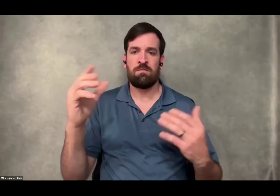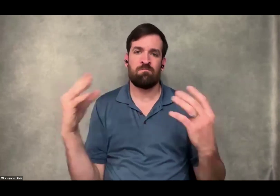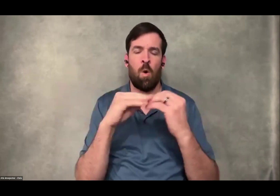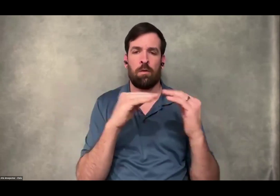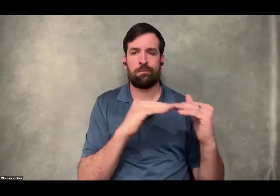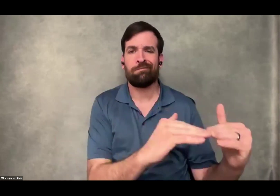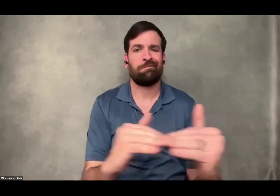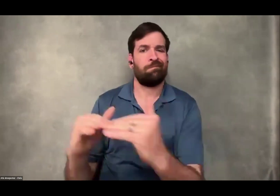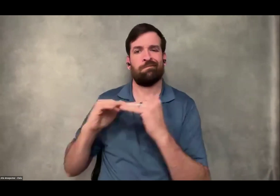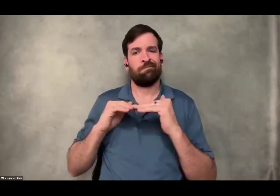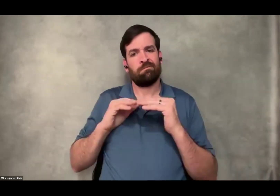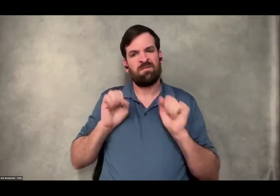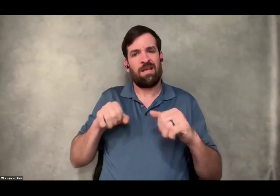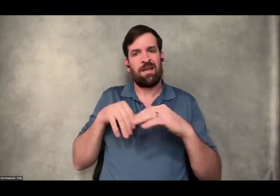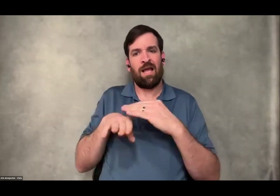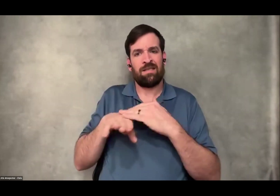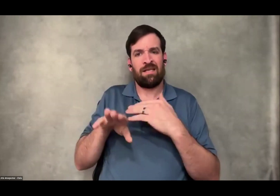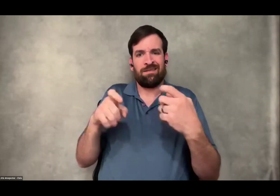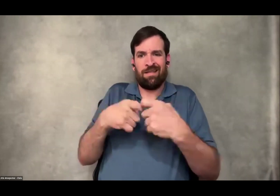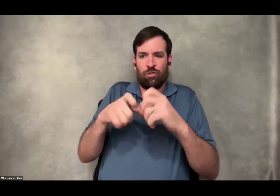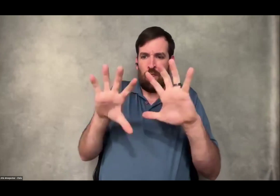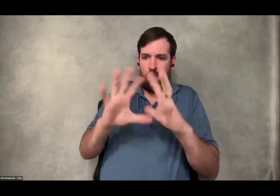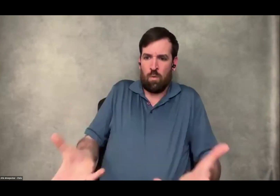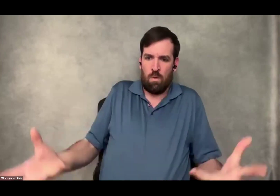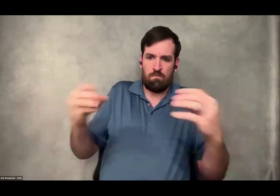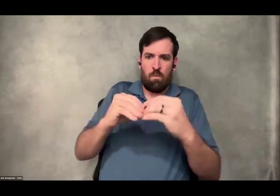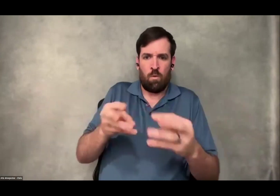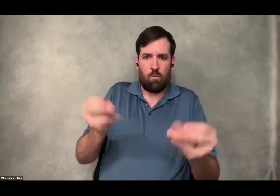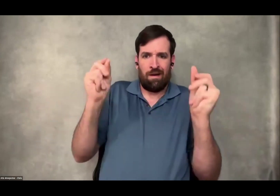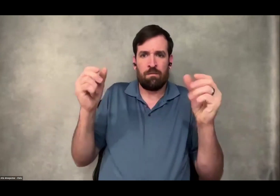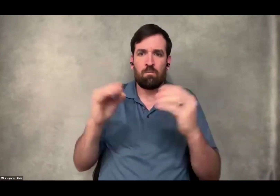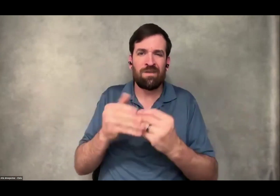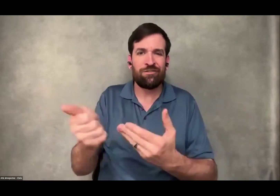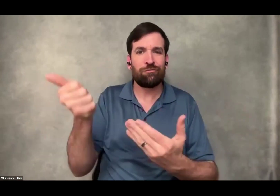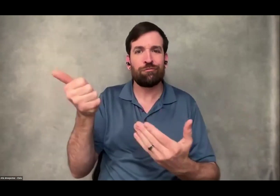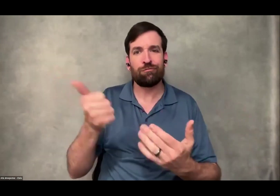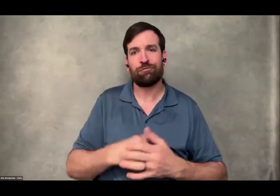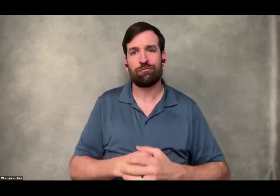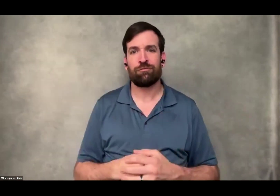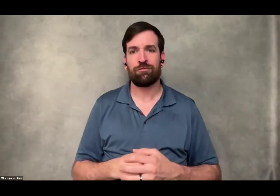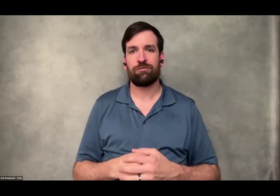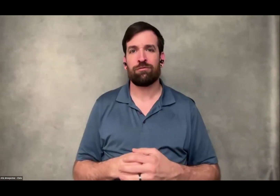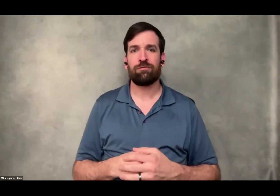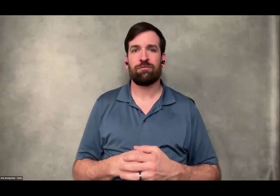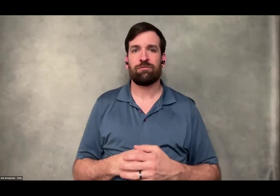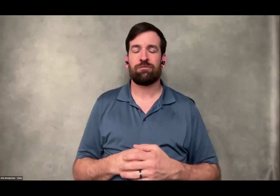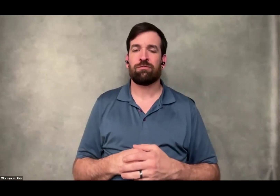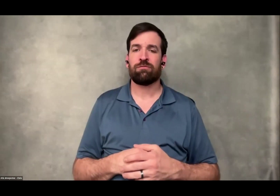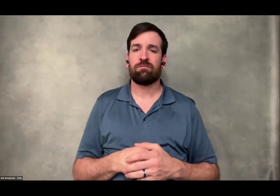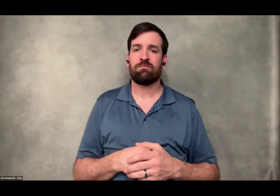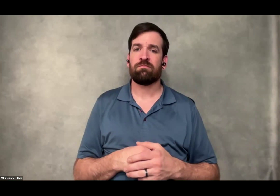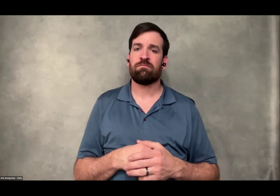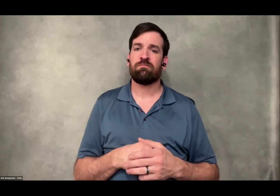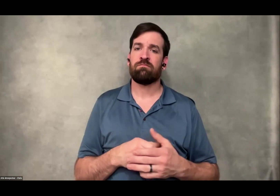we're able to access the digital world quicker and easier, and making it so that we